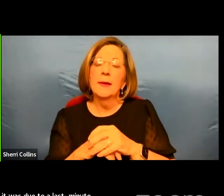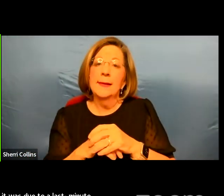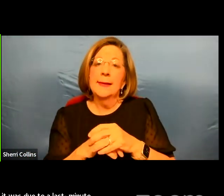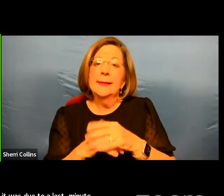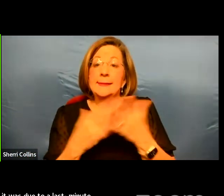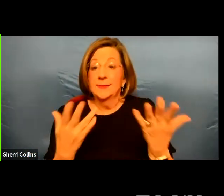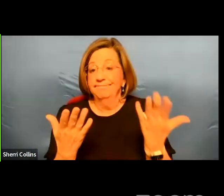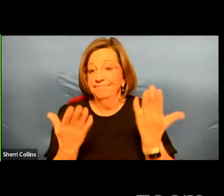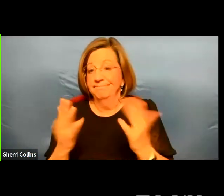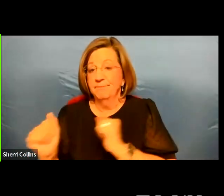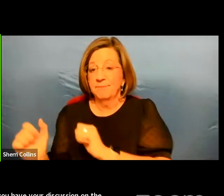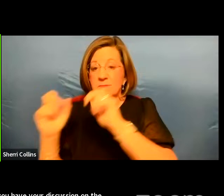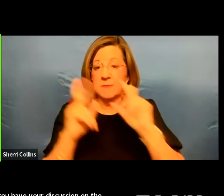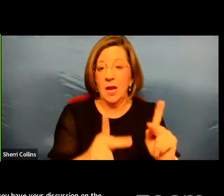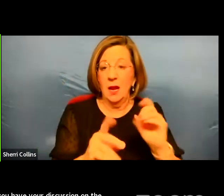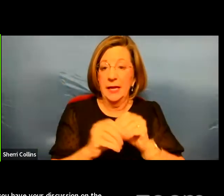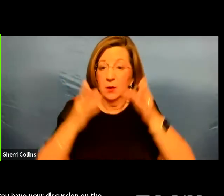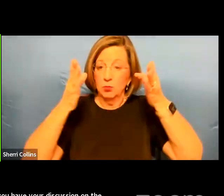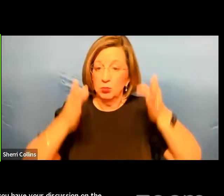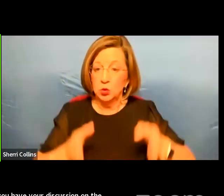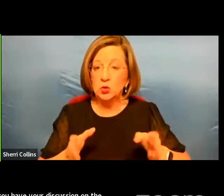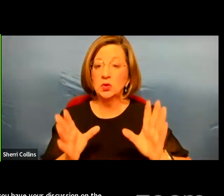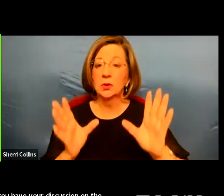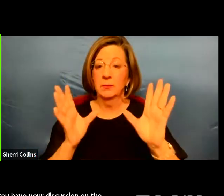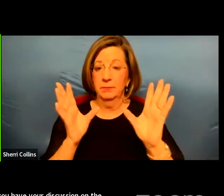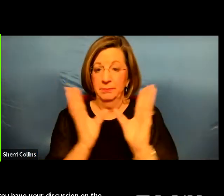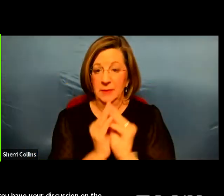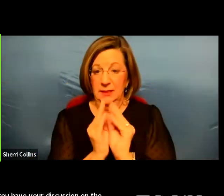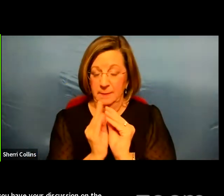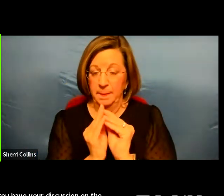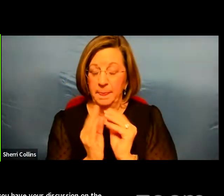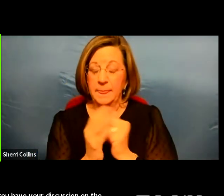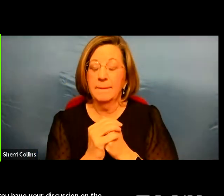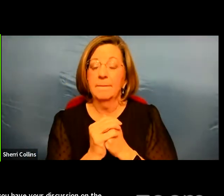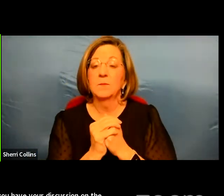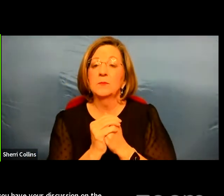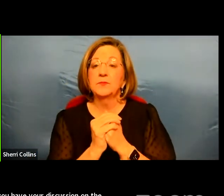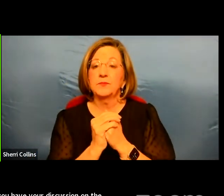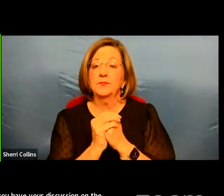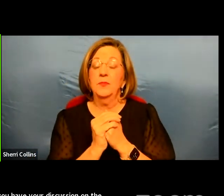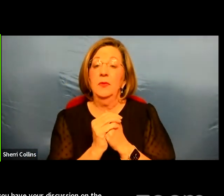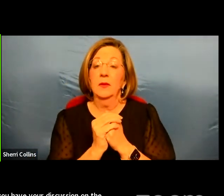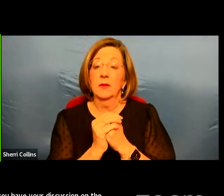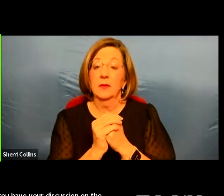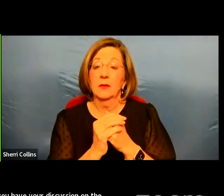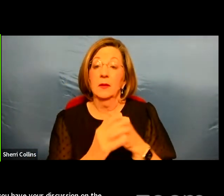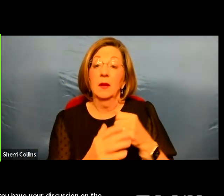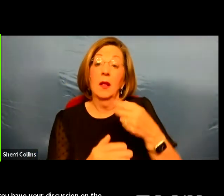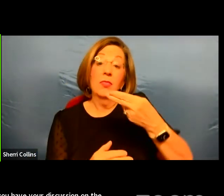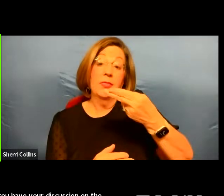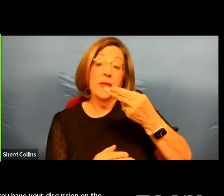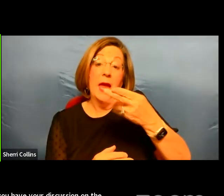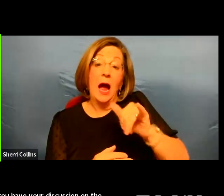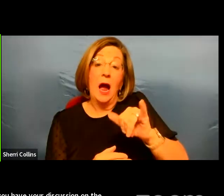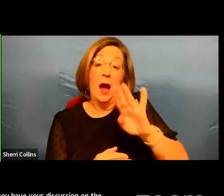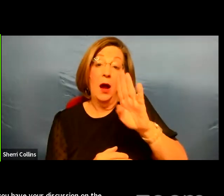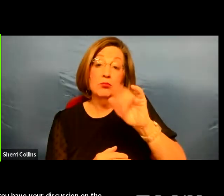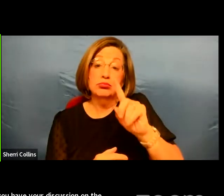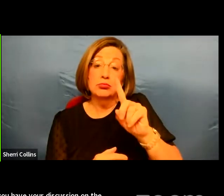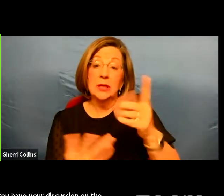you to consider perhaps going back in person for a meeting.